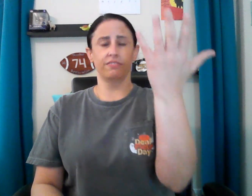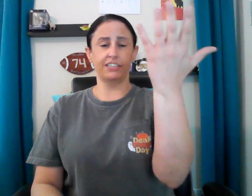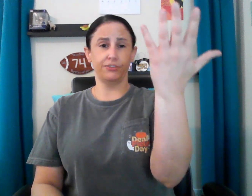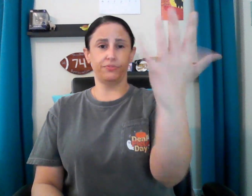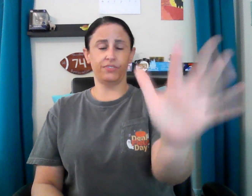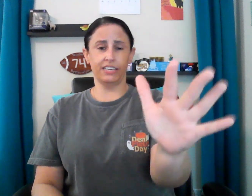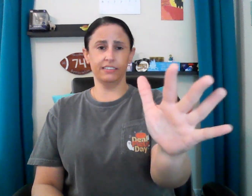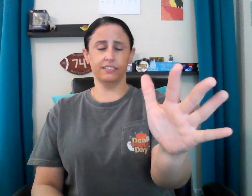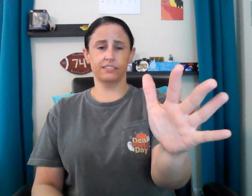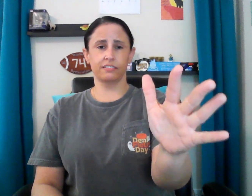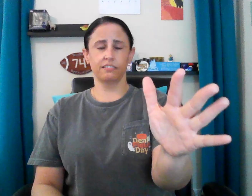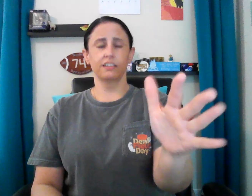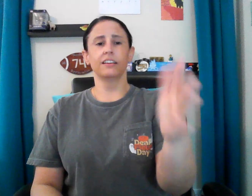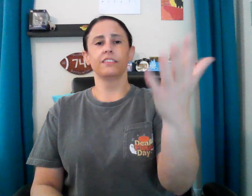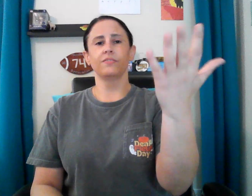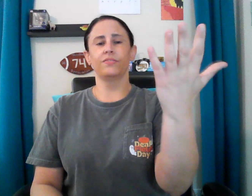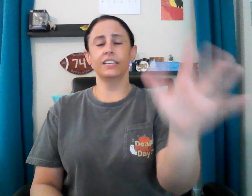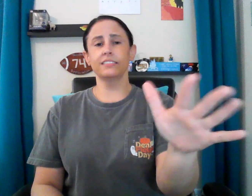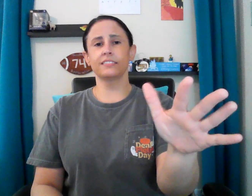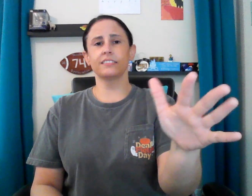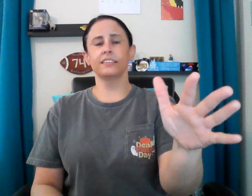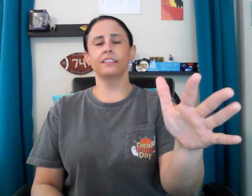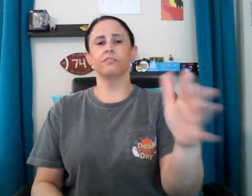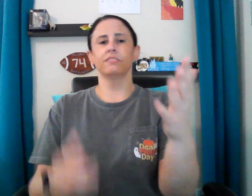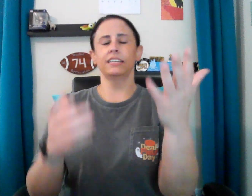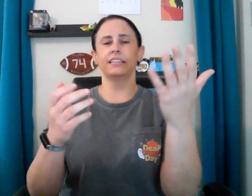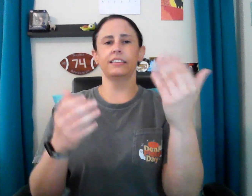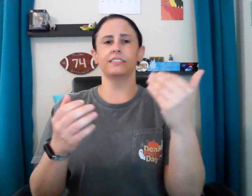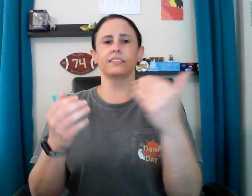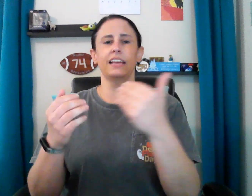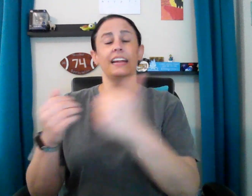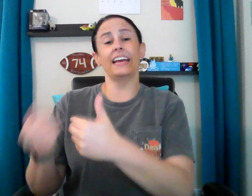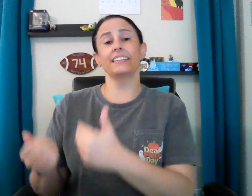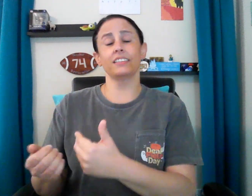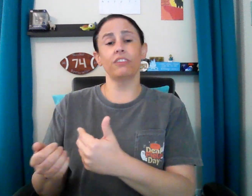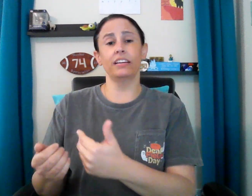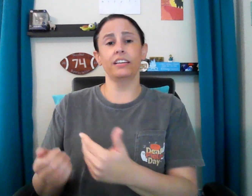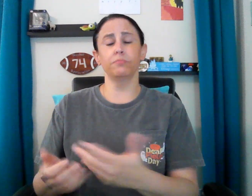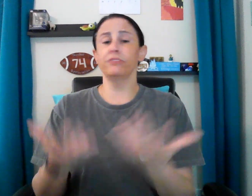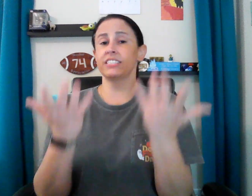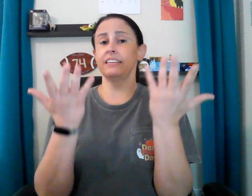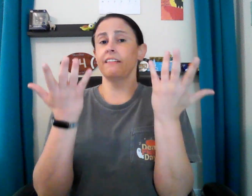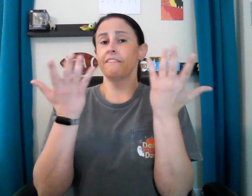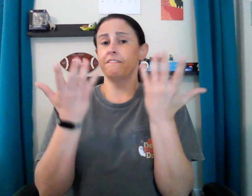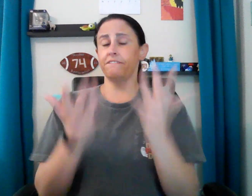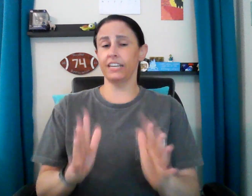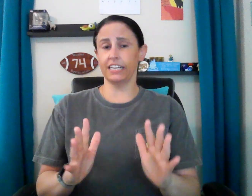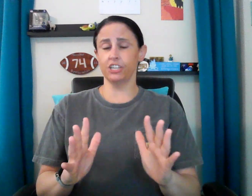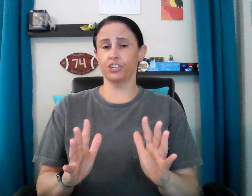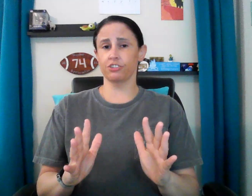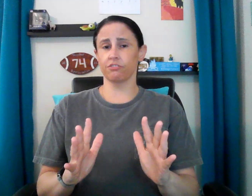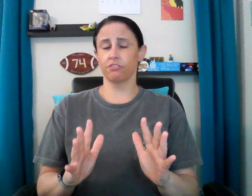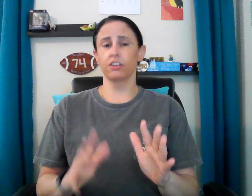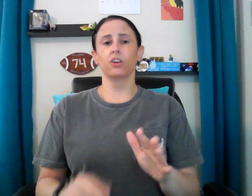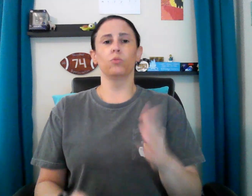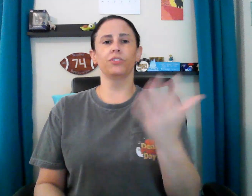do this. This is an ASL idiom. You've seen finish. Well, this